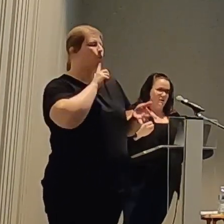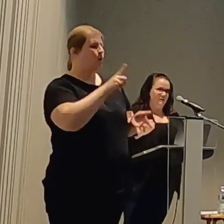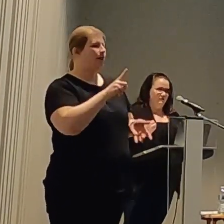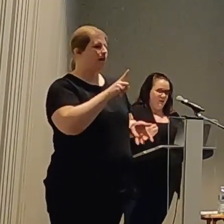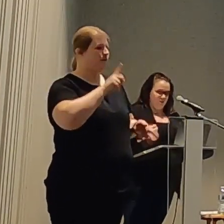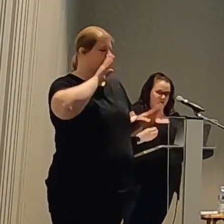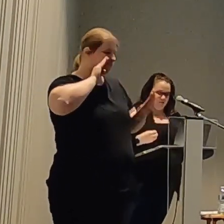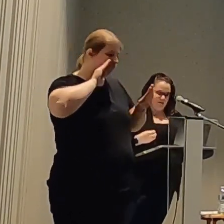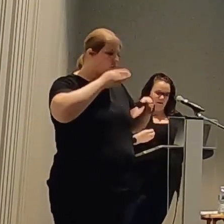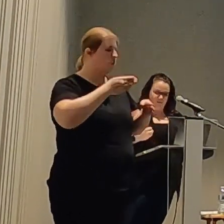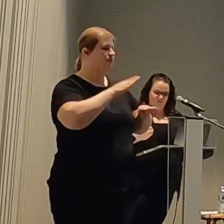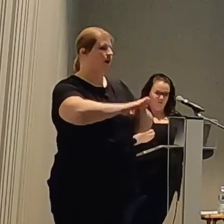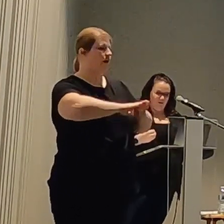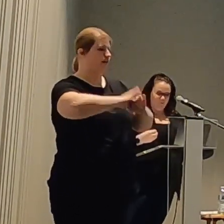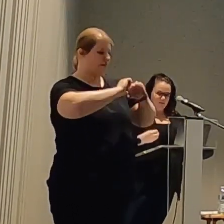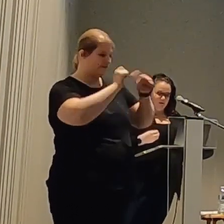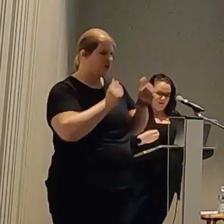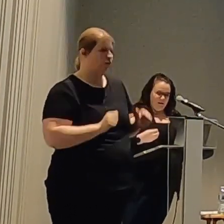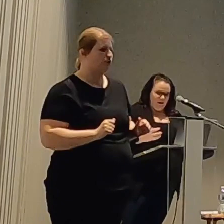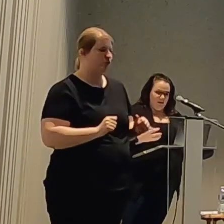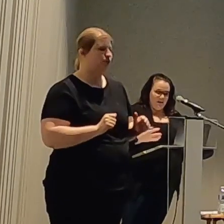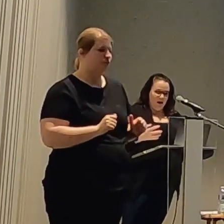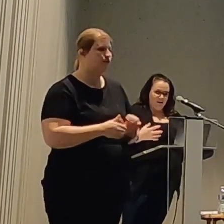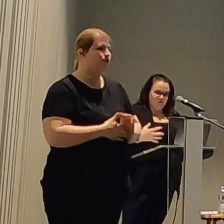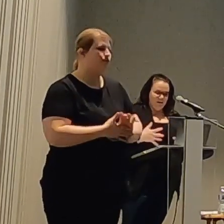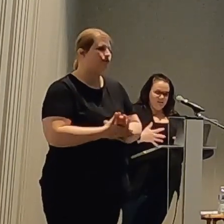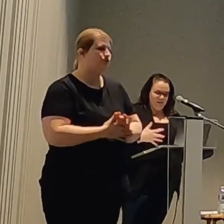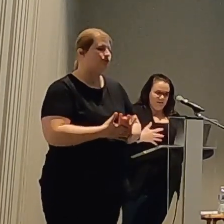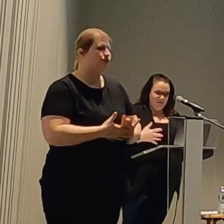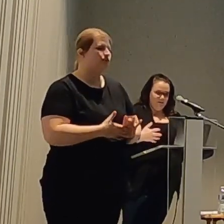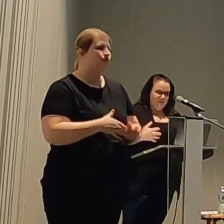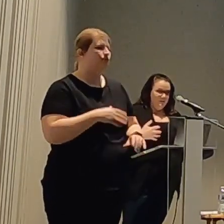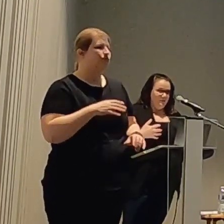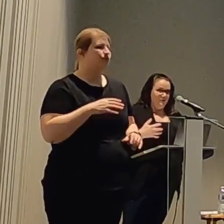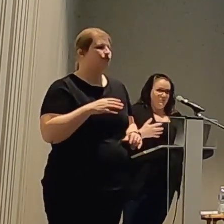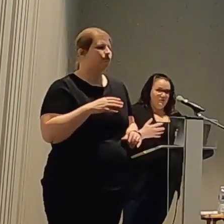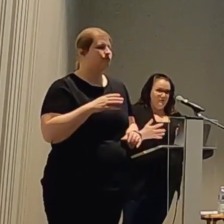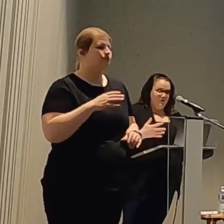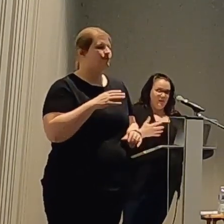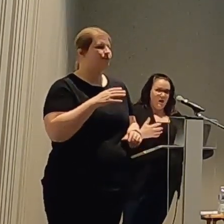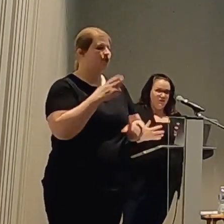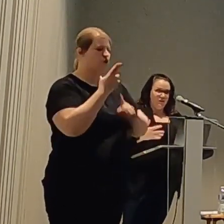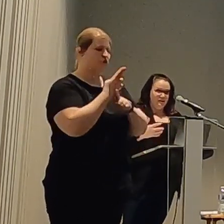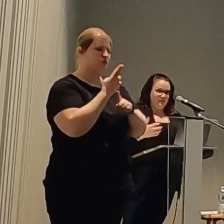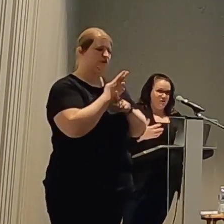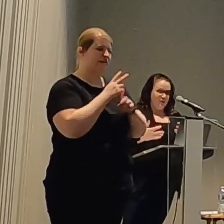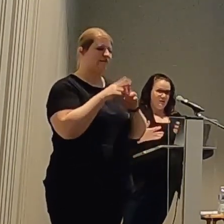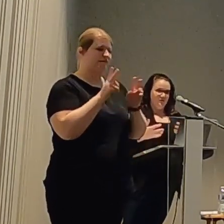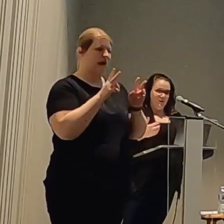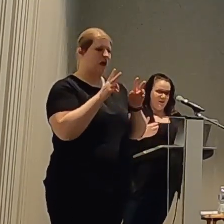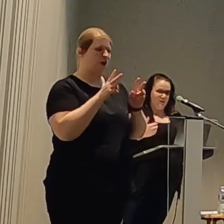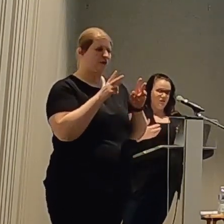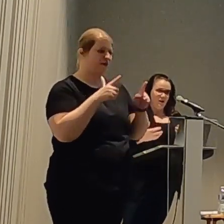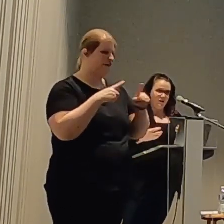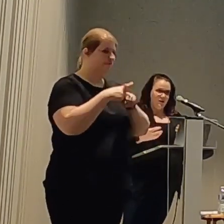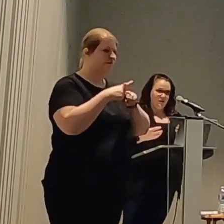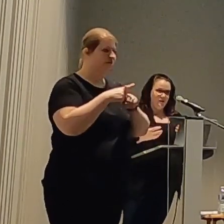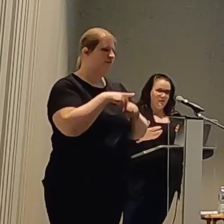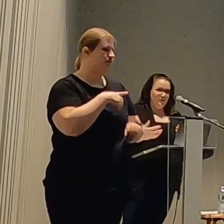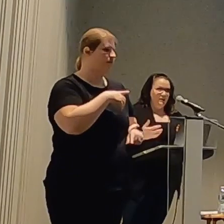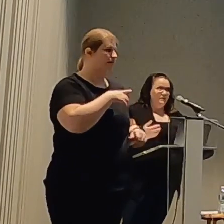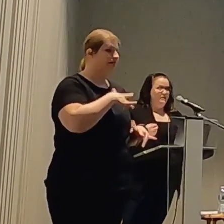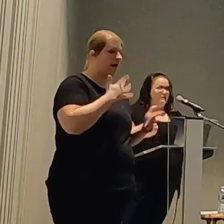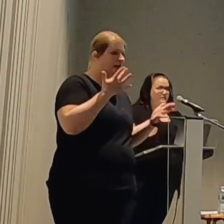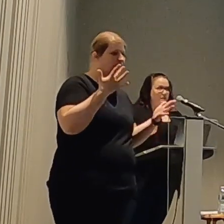focus on the figures and the forms. And contrasting, using very contrasted shades of light and